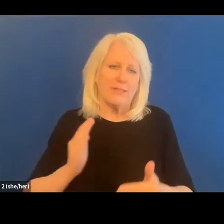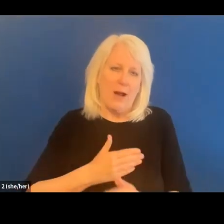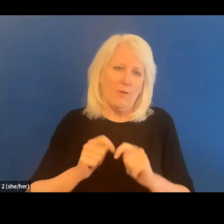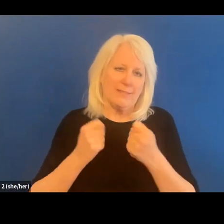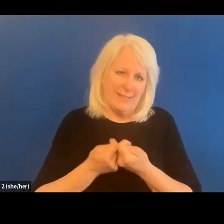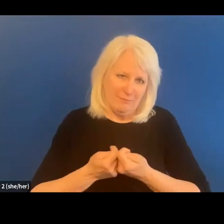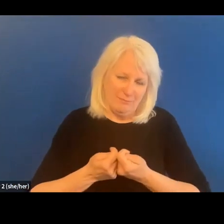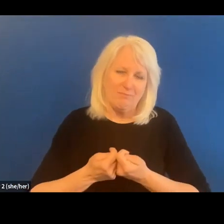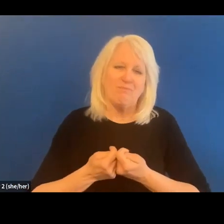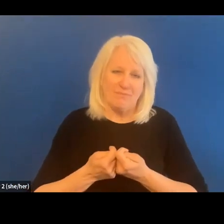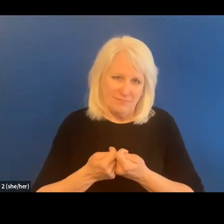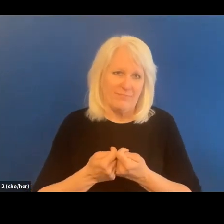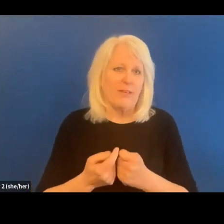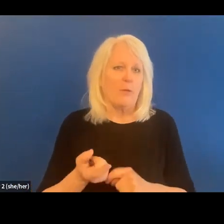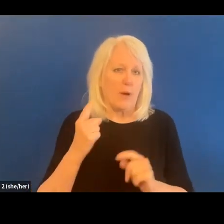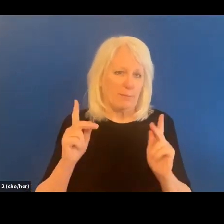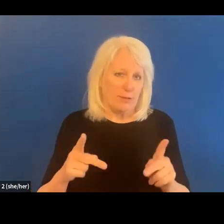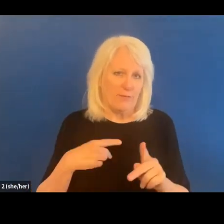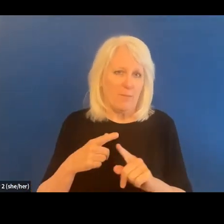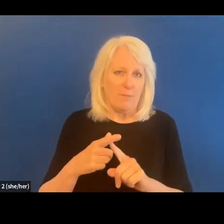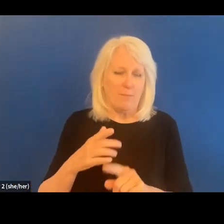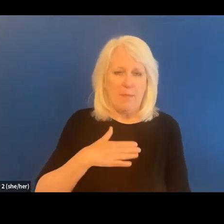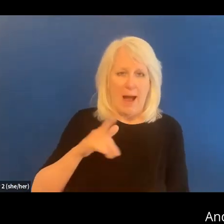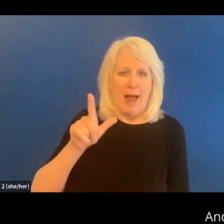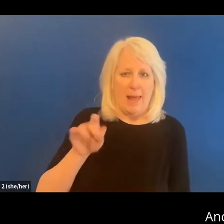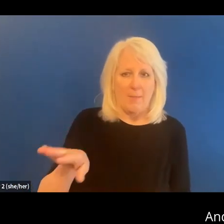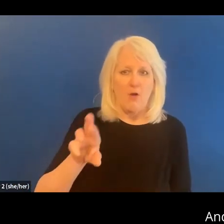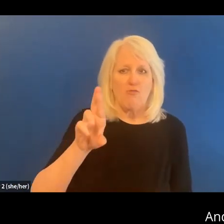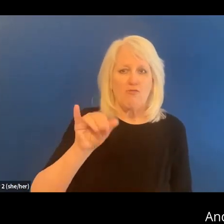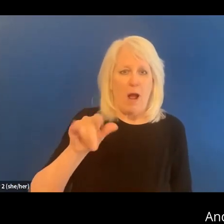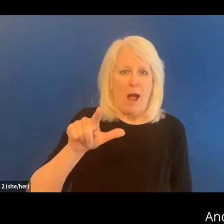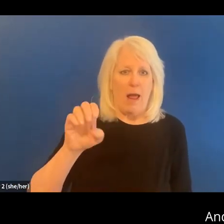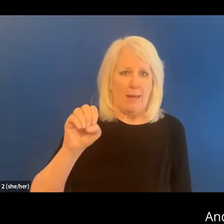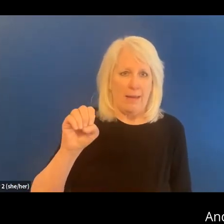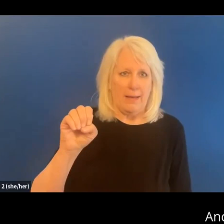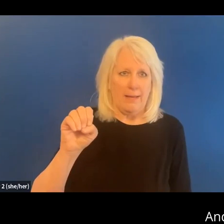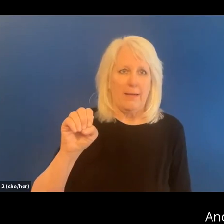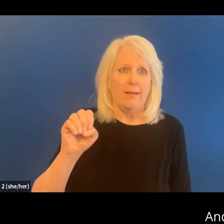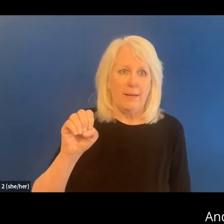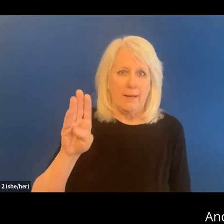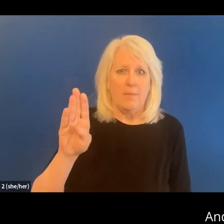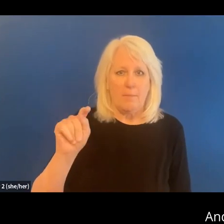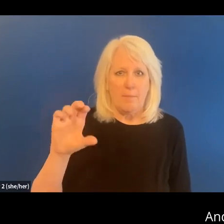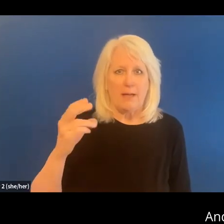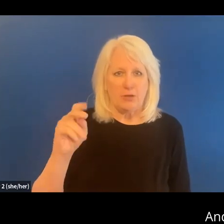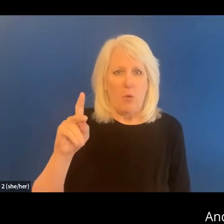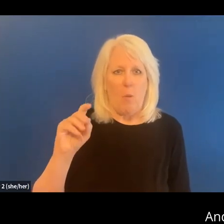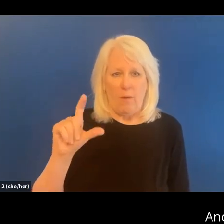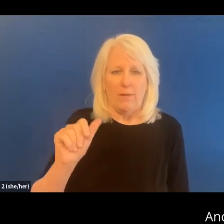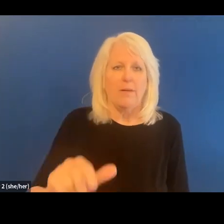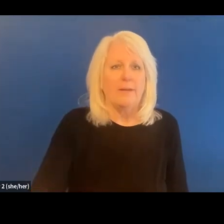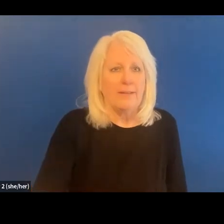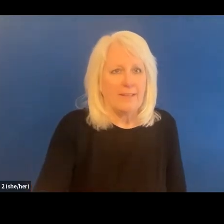to someone from my lab, Rylee Betchkal. And Rylee is the 2023-24 research